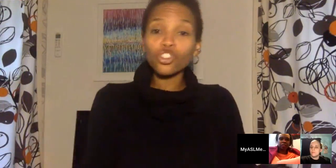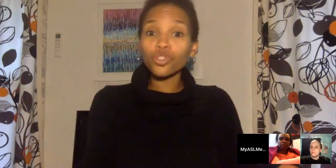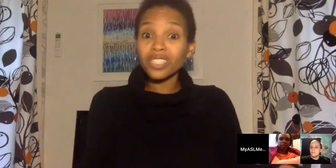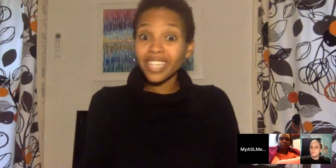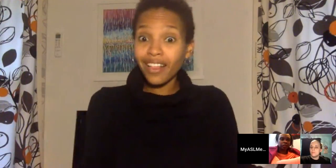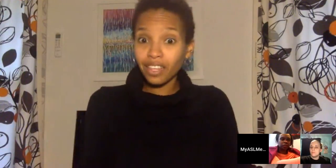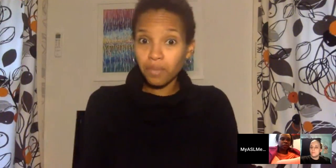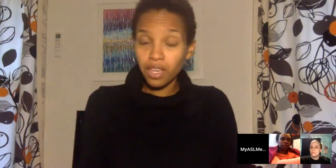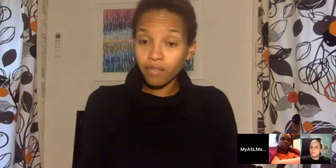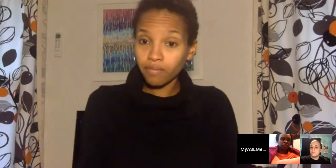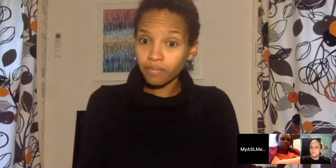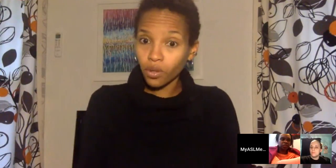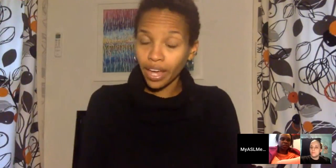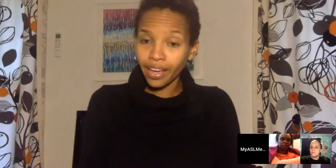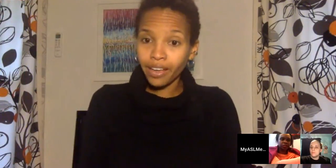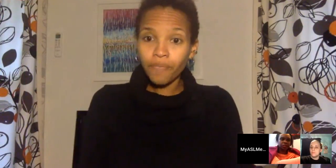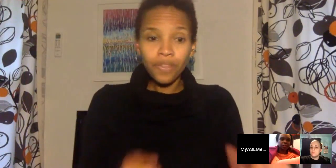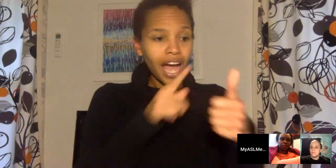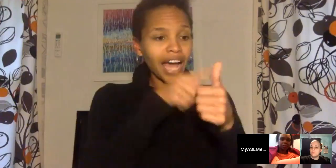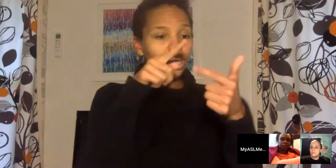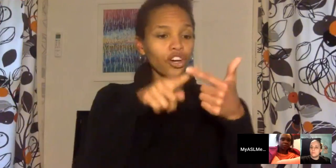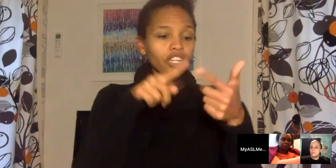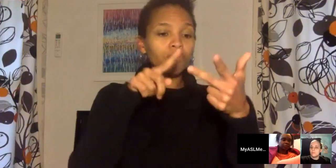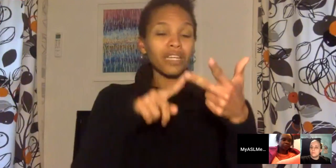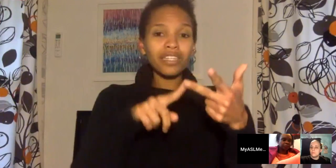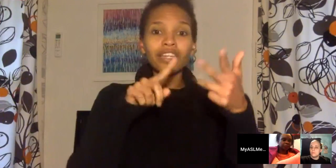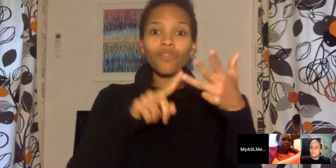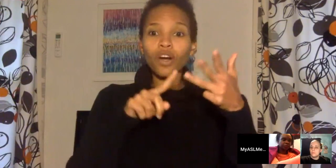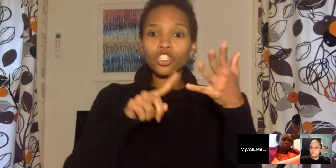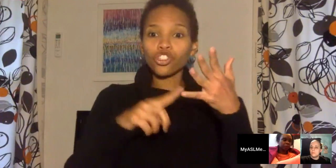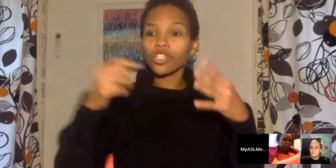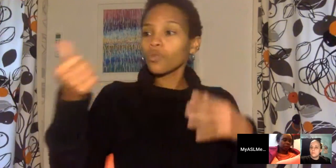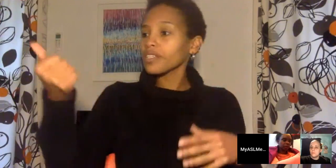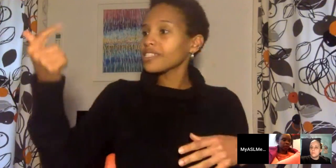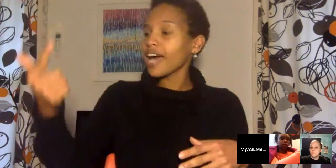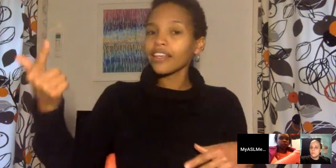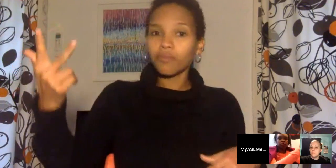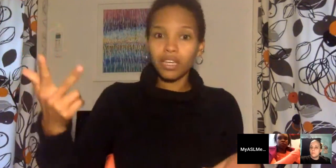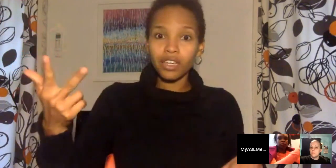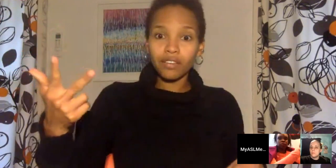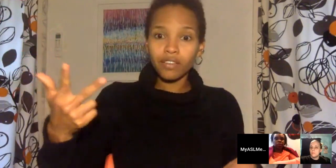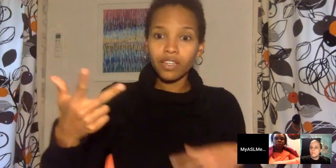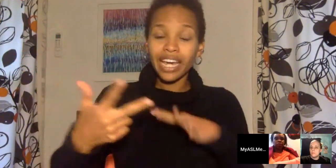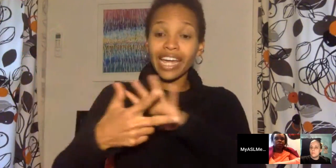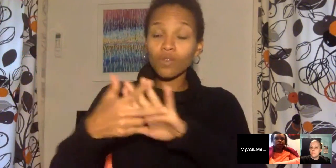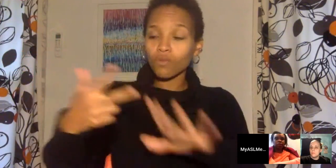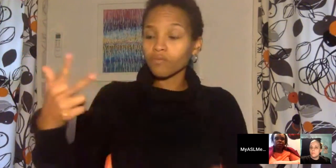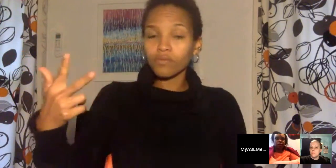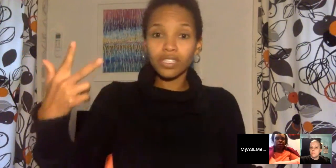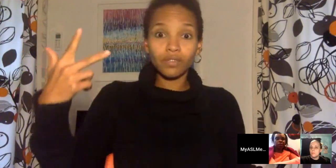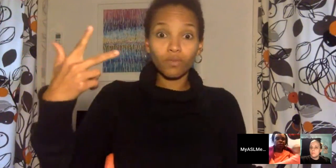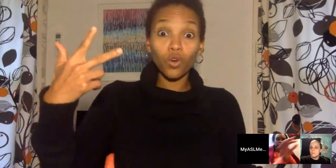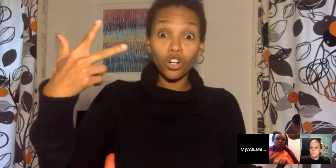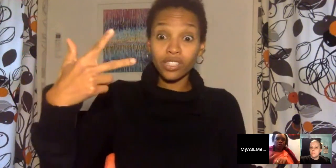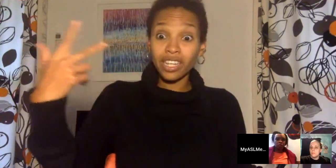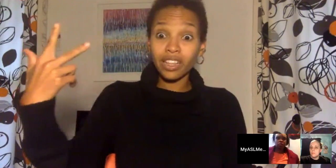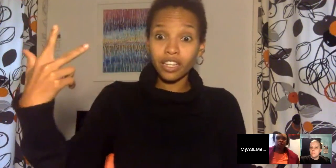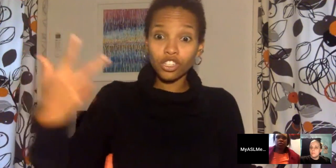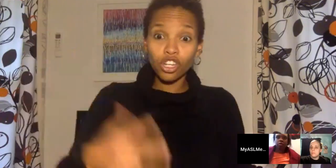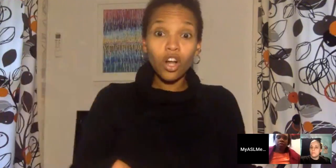she was telling me, okay? I couldn't believe what she was telling me, 8 words in English,